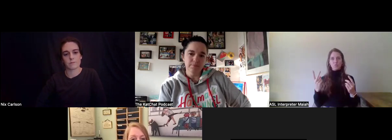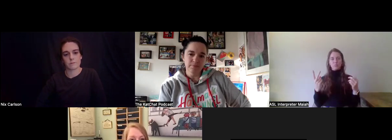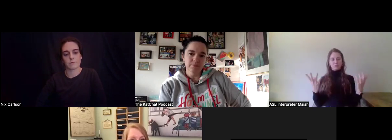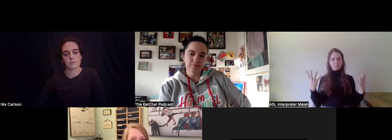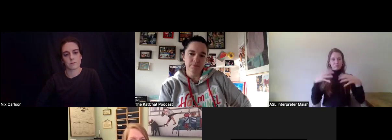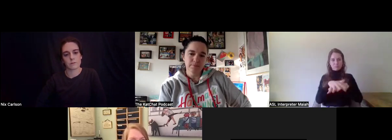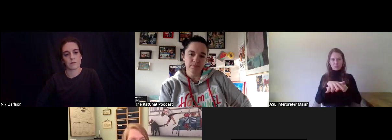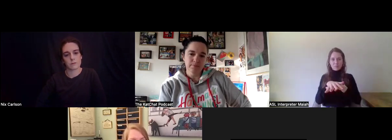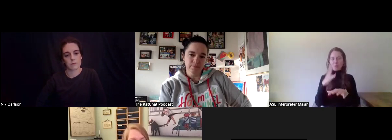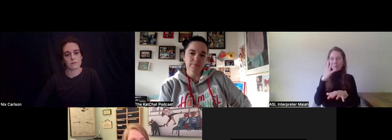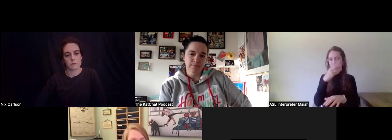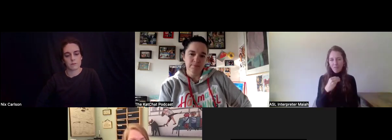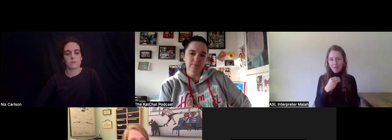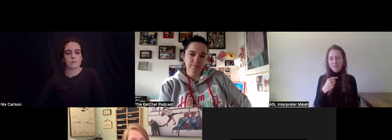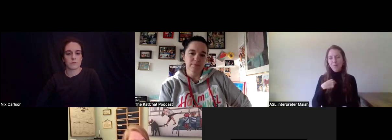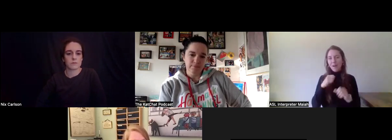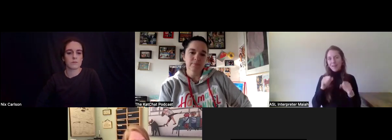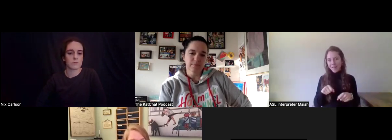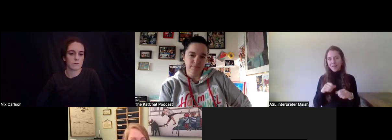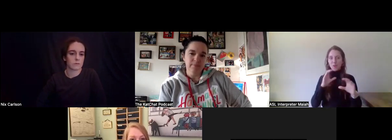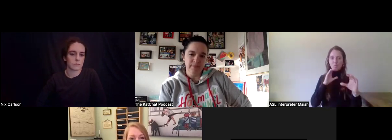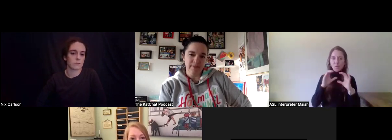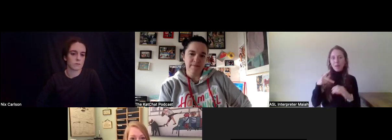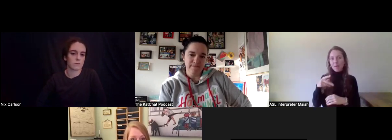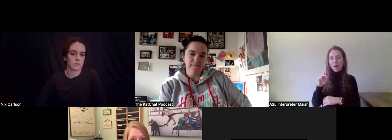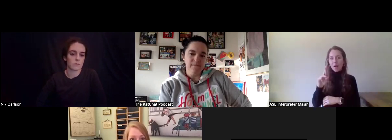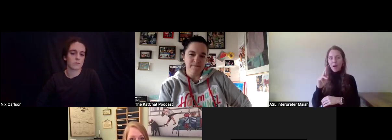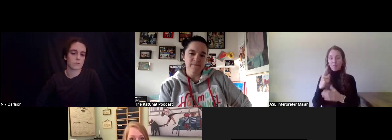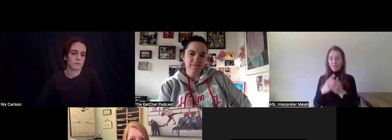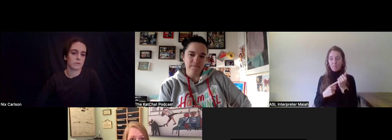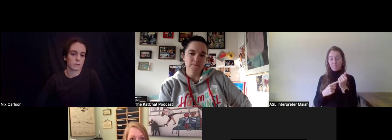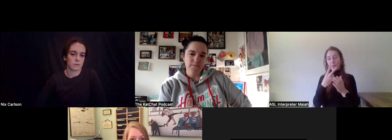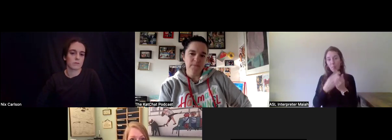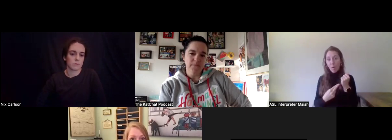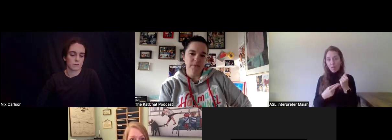do communications and PR for the whole, and I love it.